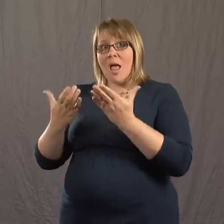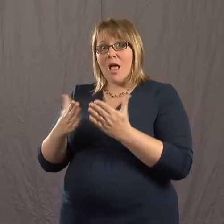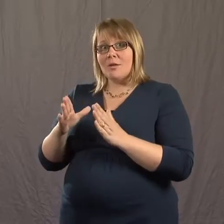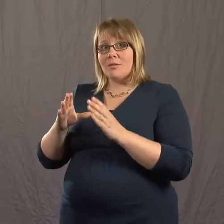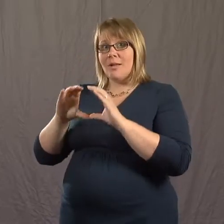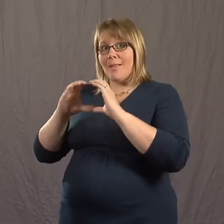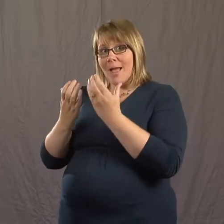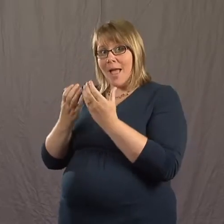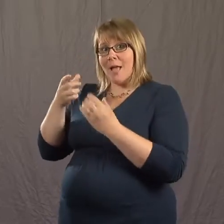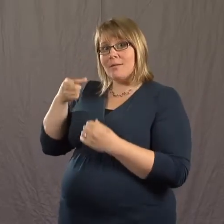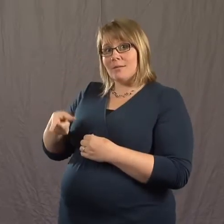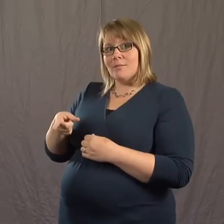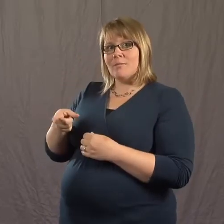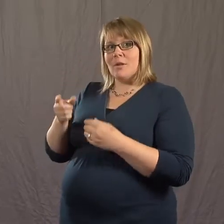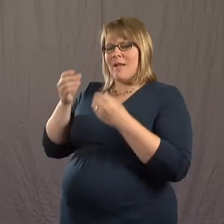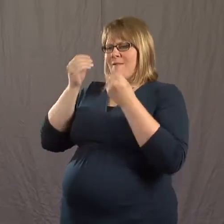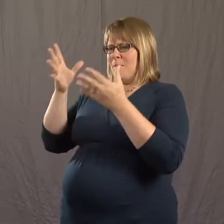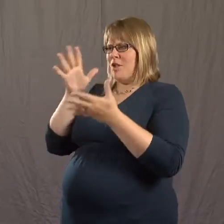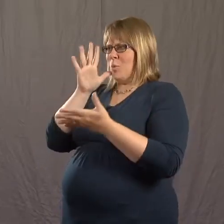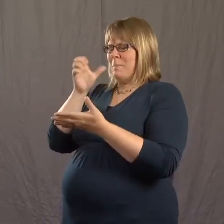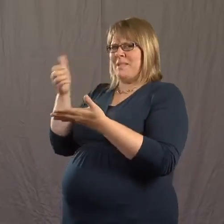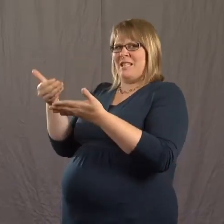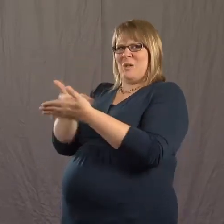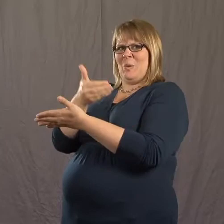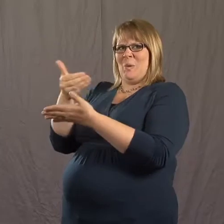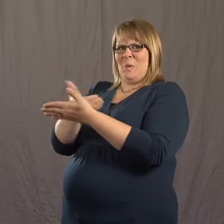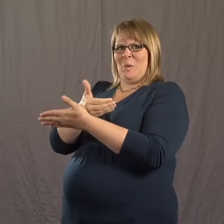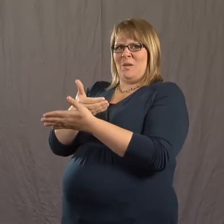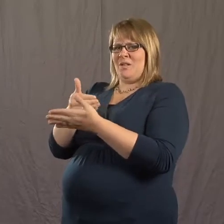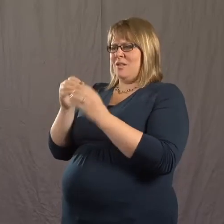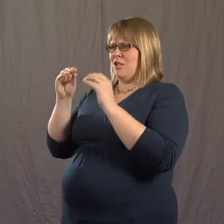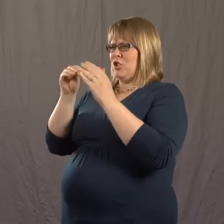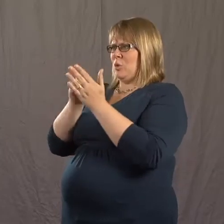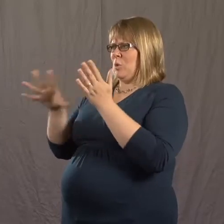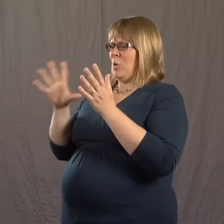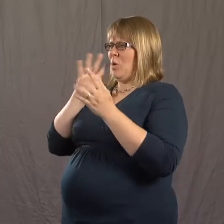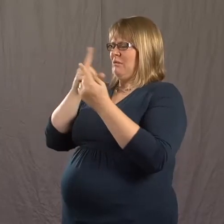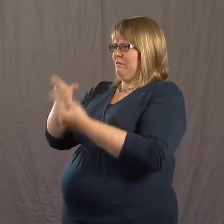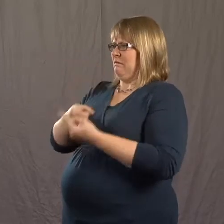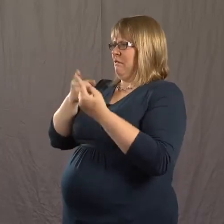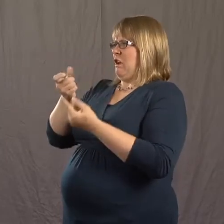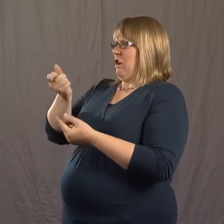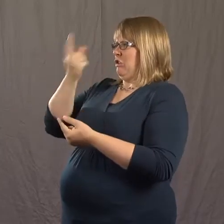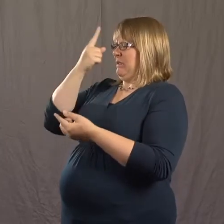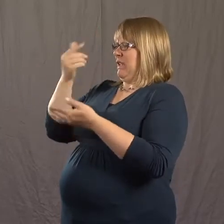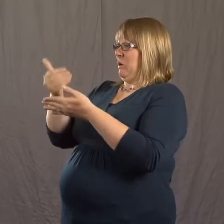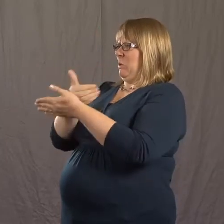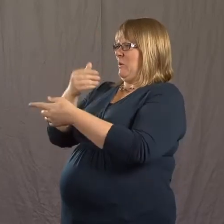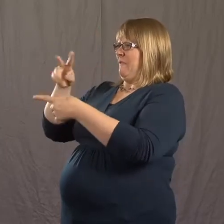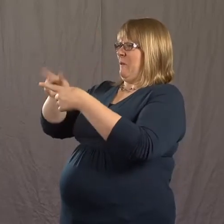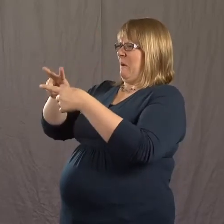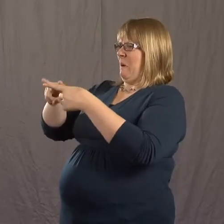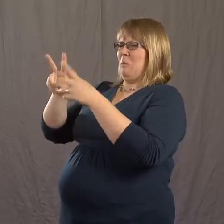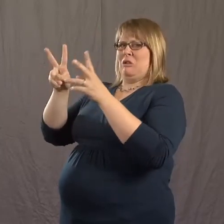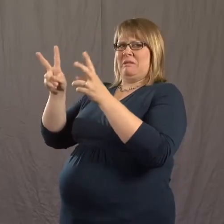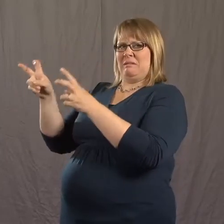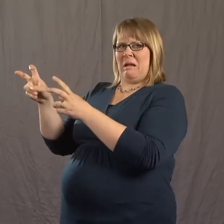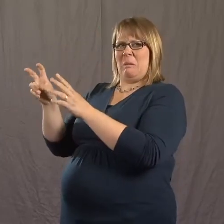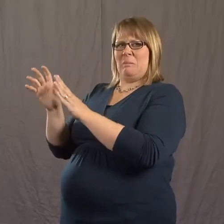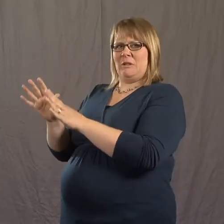hand. In the classroom, however, information may be new. The student may not be familiar with the